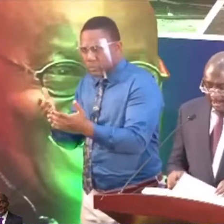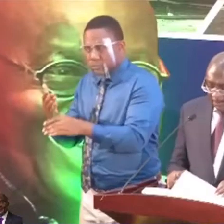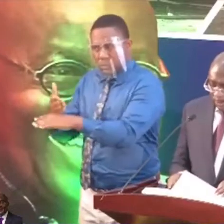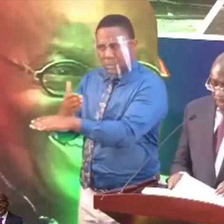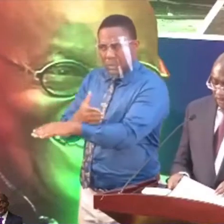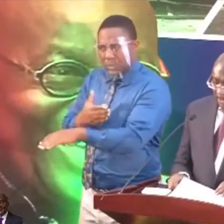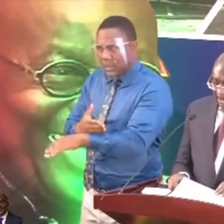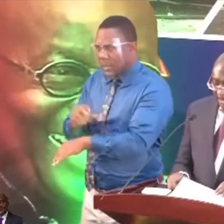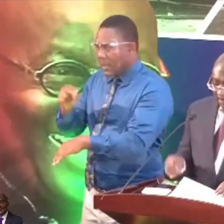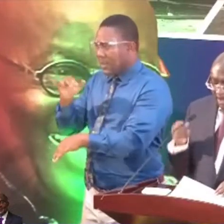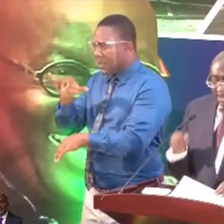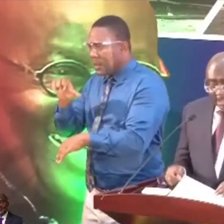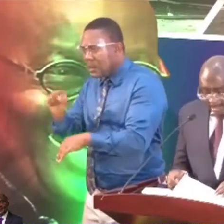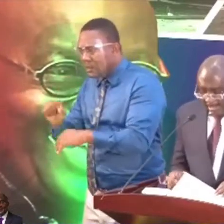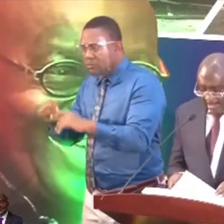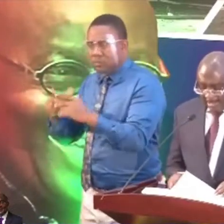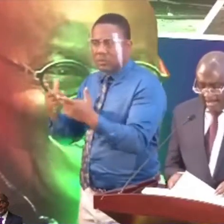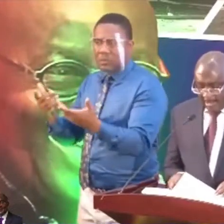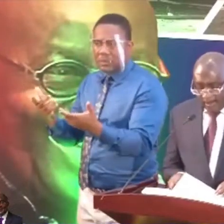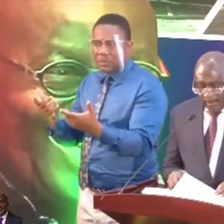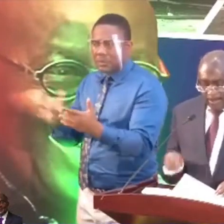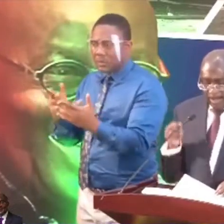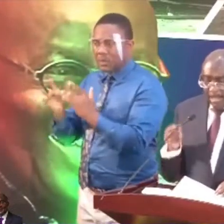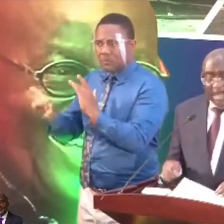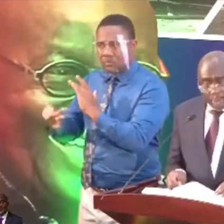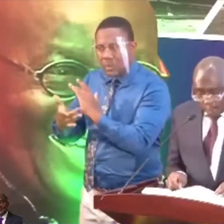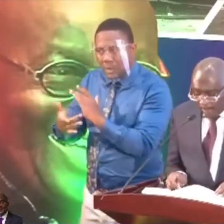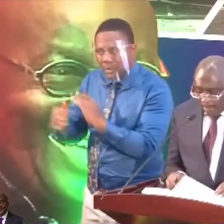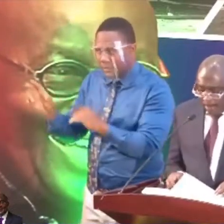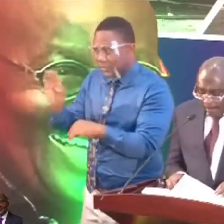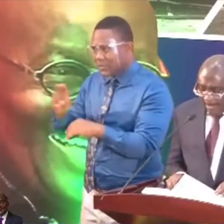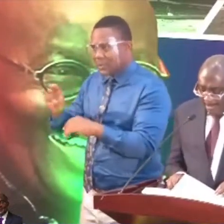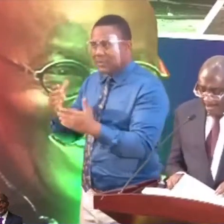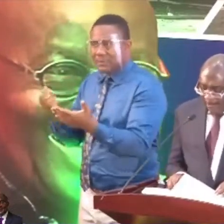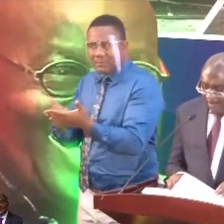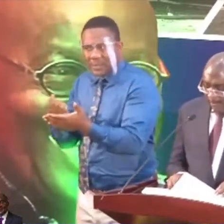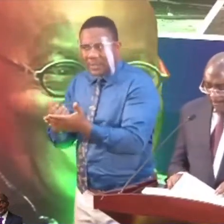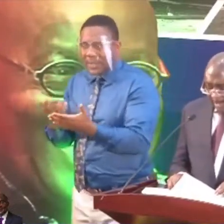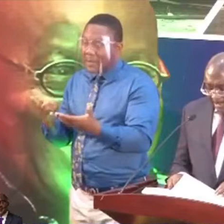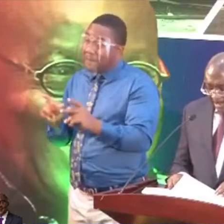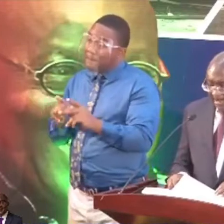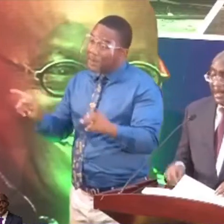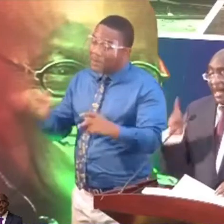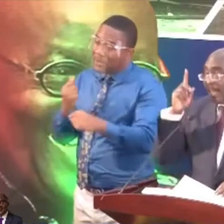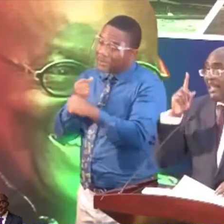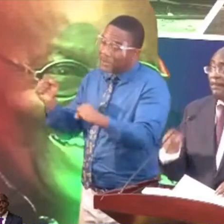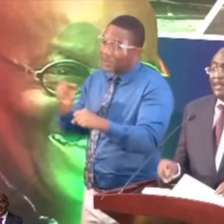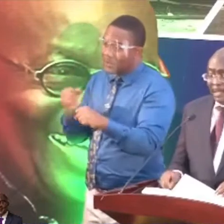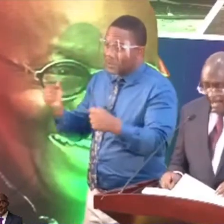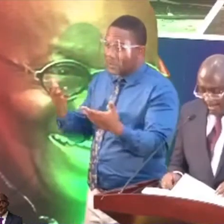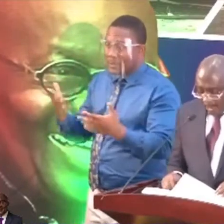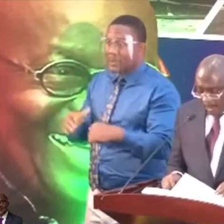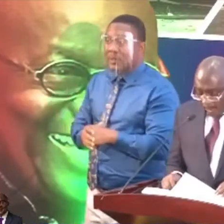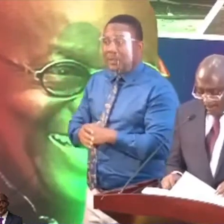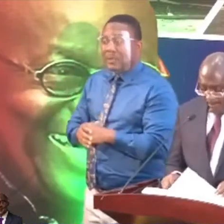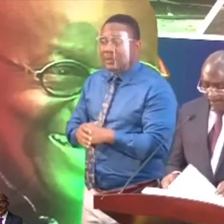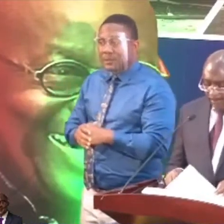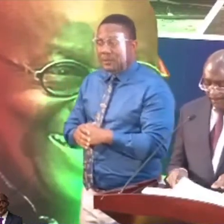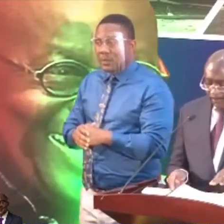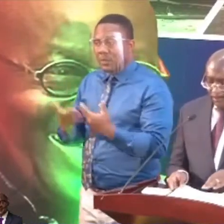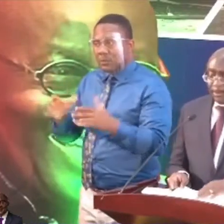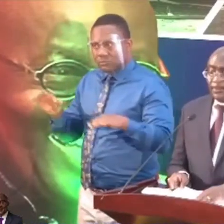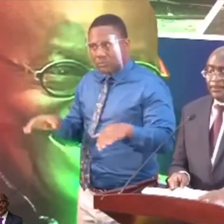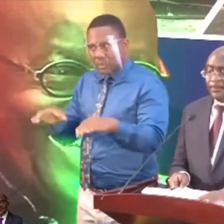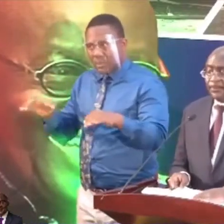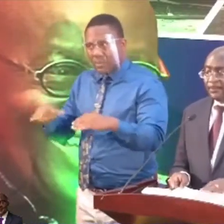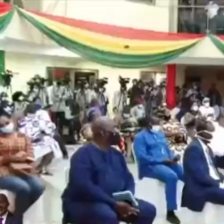Health Insurance Scheme, digitizing the economy, ensuring public safety of Ghanaians, and keeping the lights on.